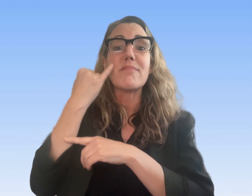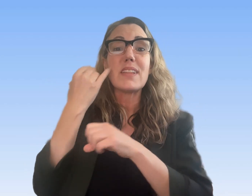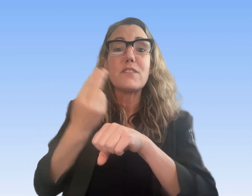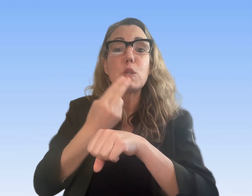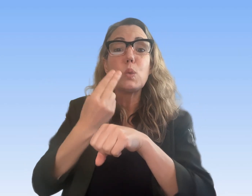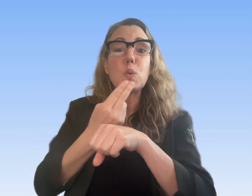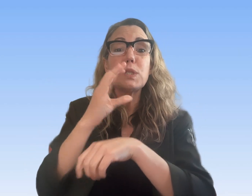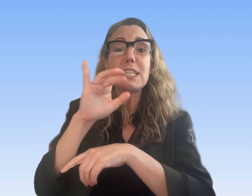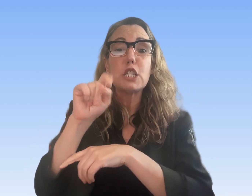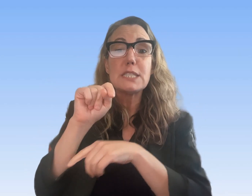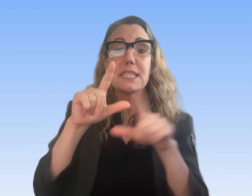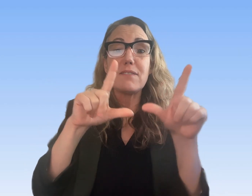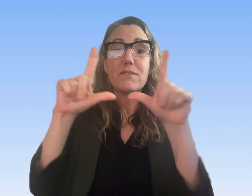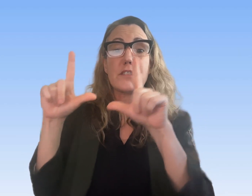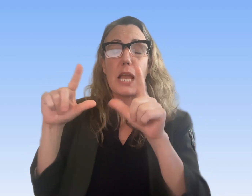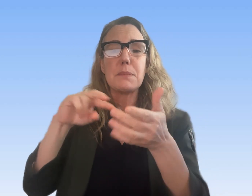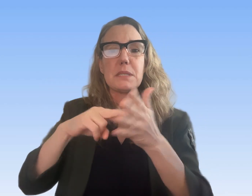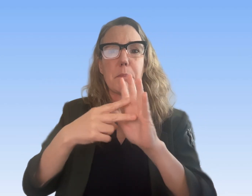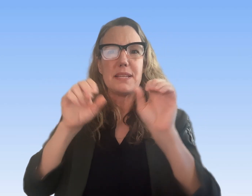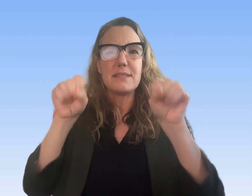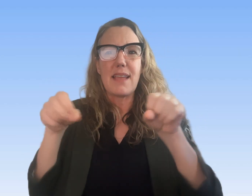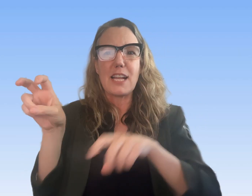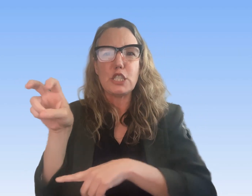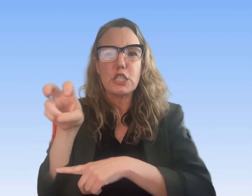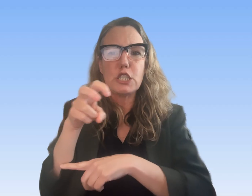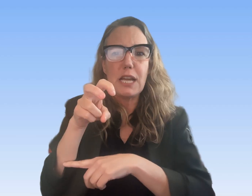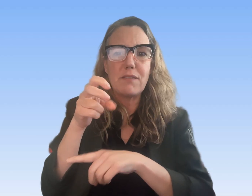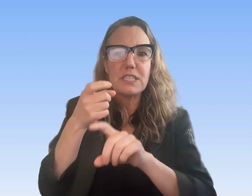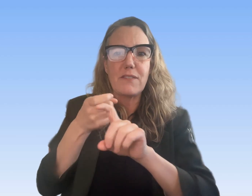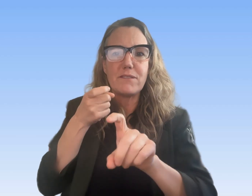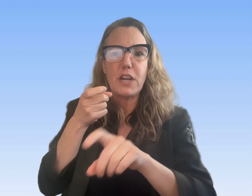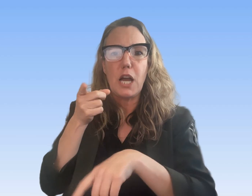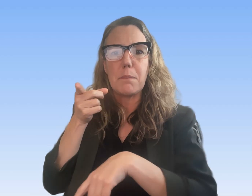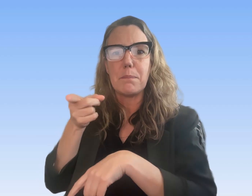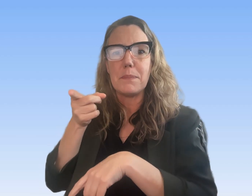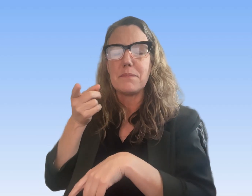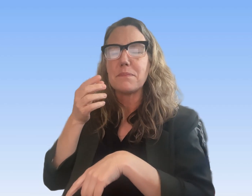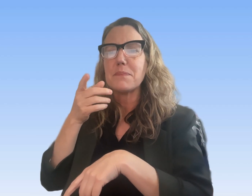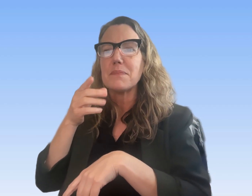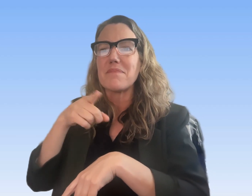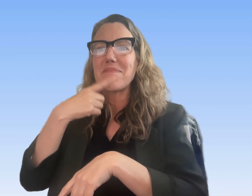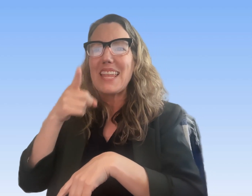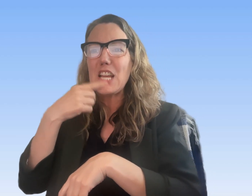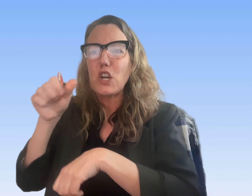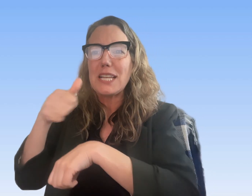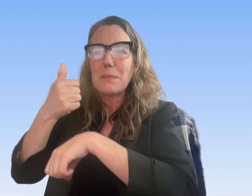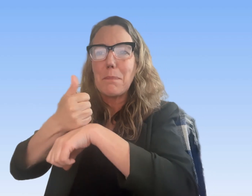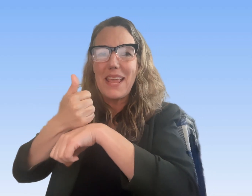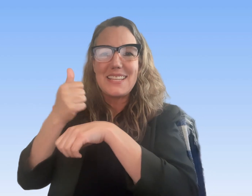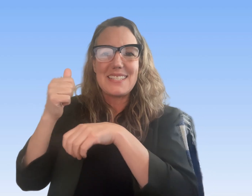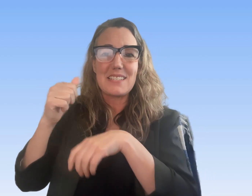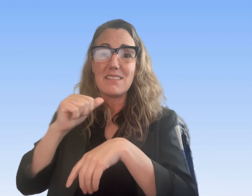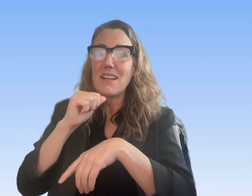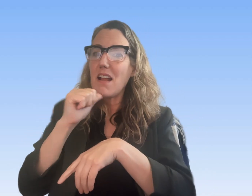Of CRT frame base can shift from hearing base,